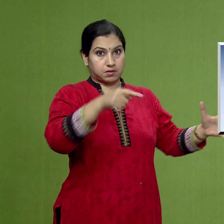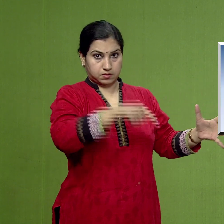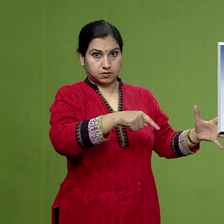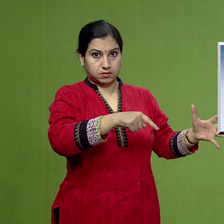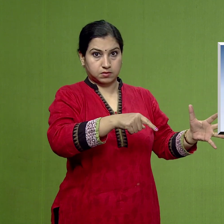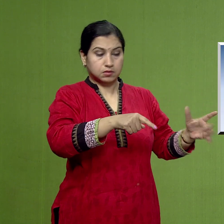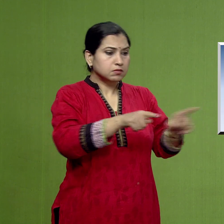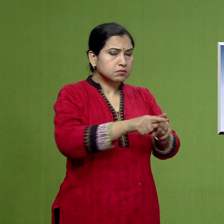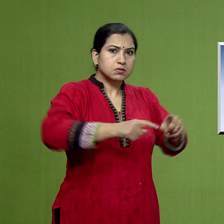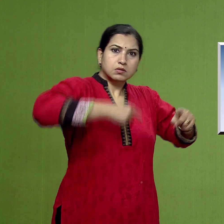growing day by day.